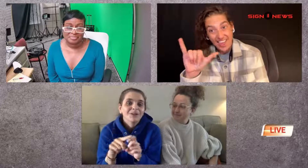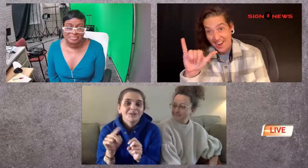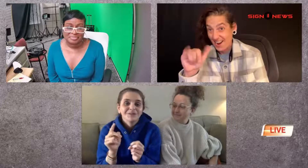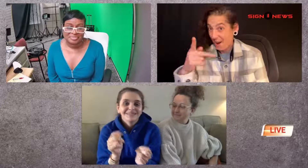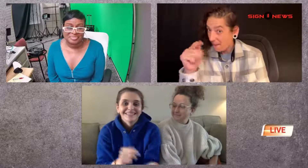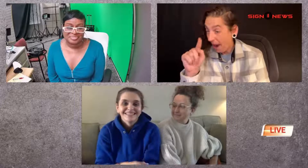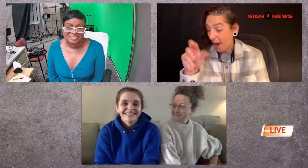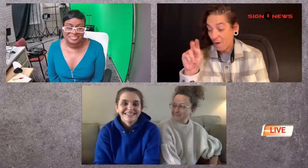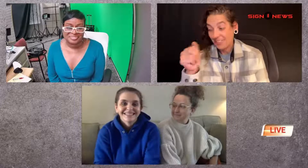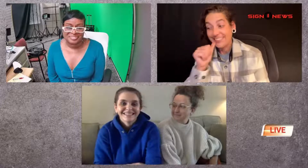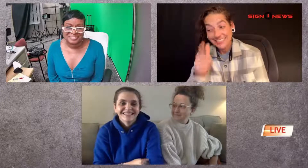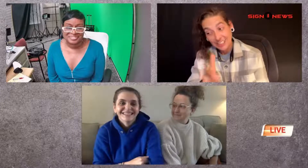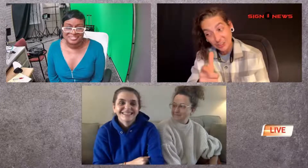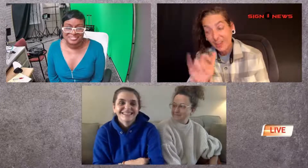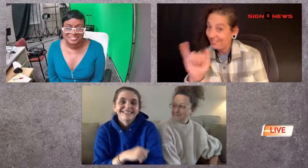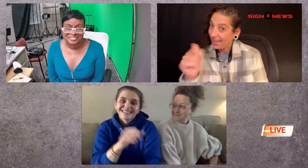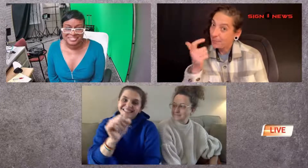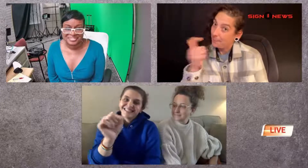Dolly Parton's sister, that's big.